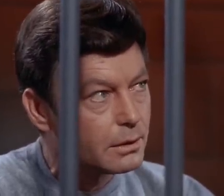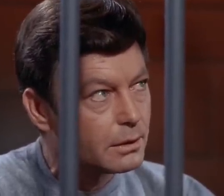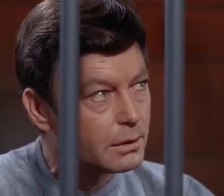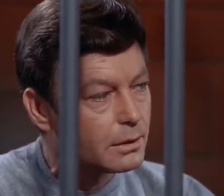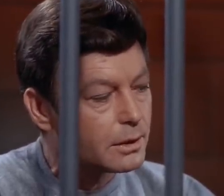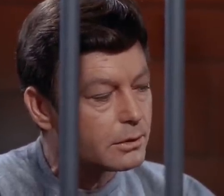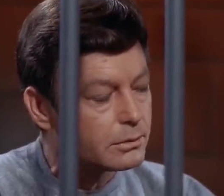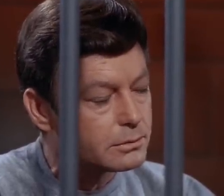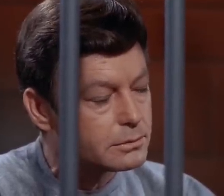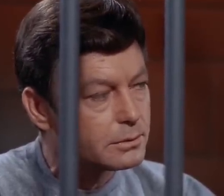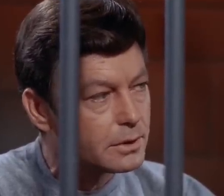I know.